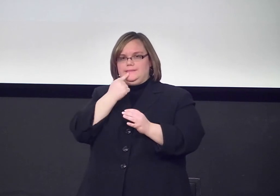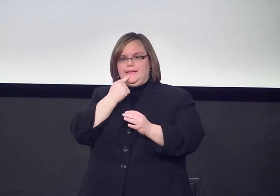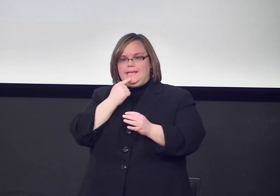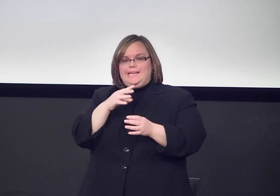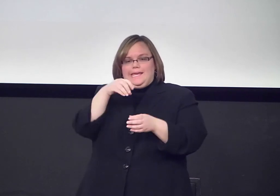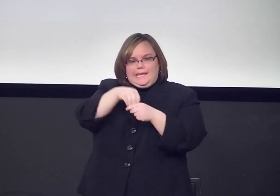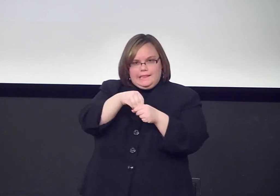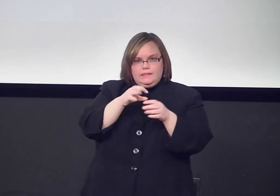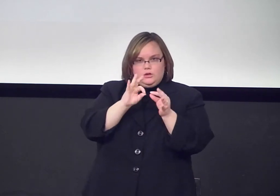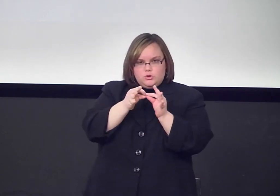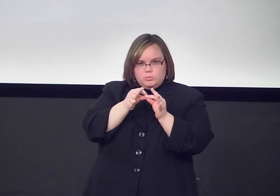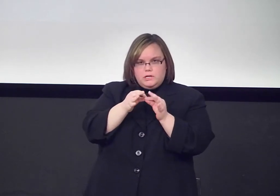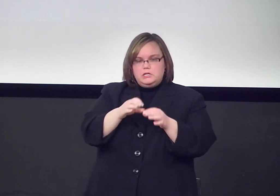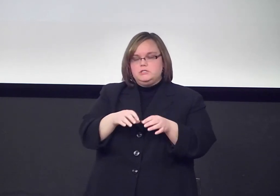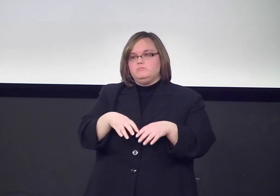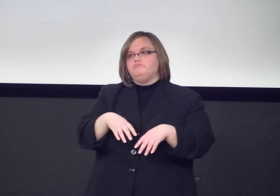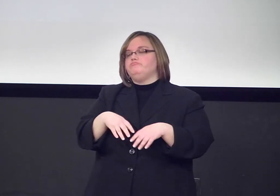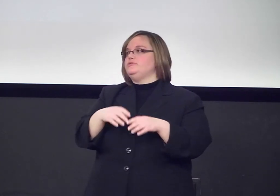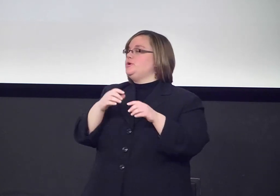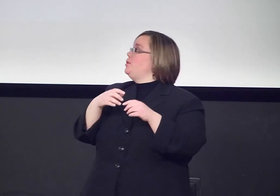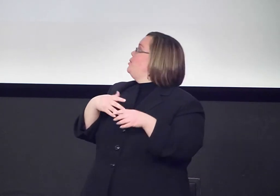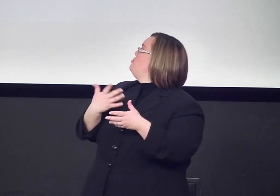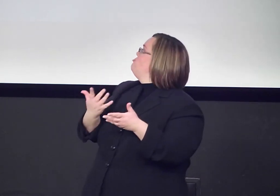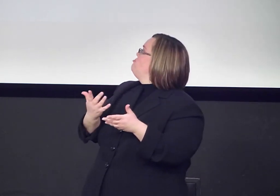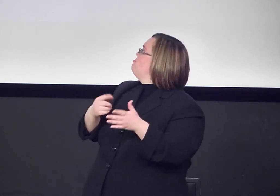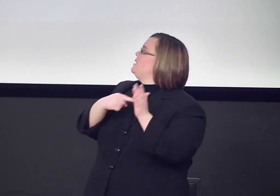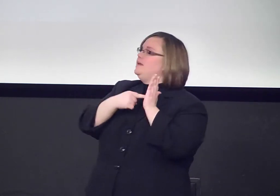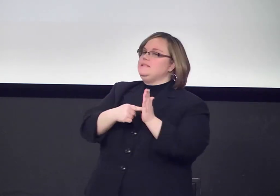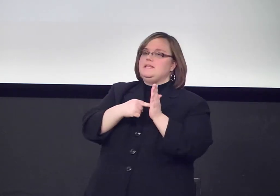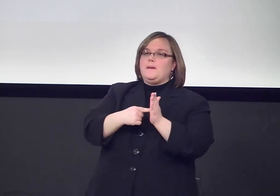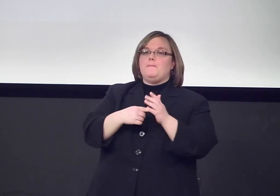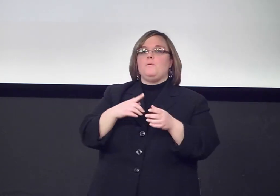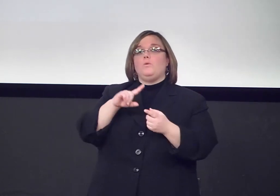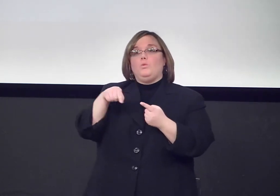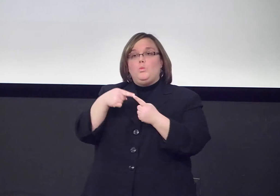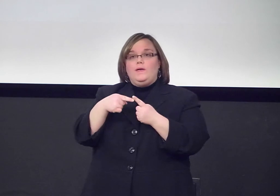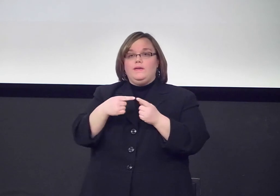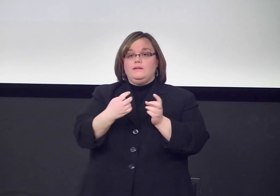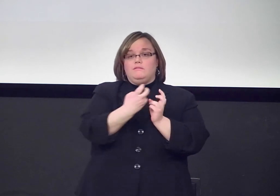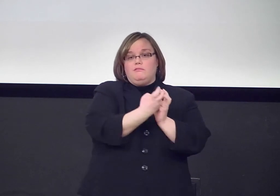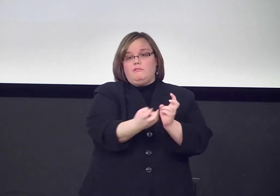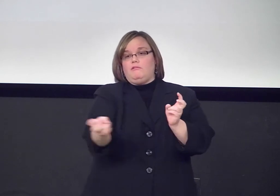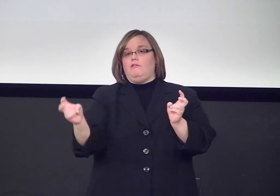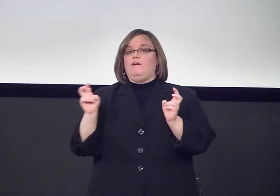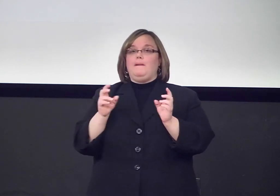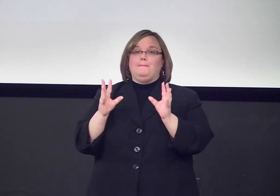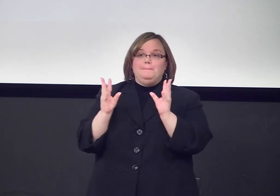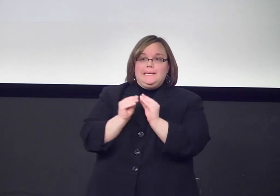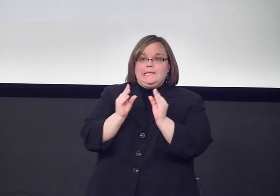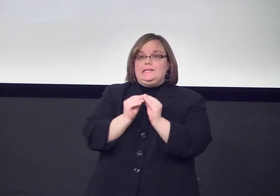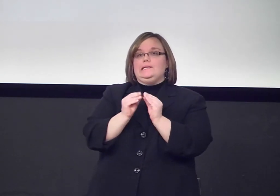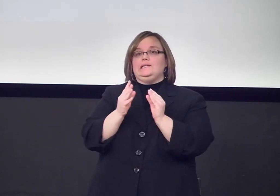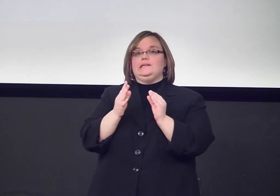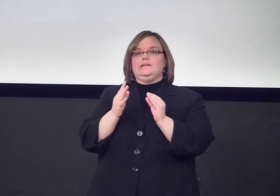which essentially is something that the interpreter has said or inserted into the interpretation.